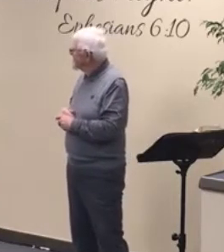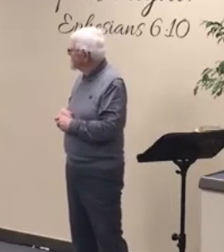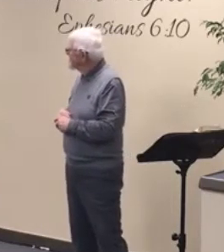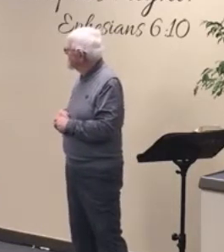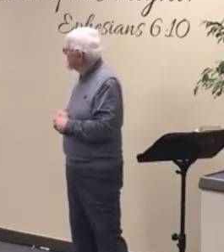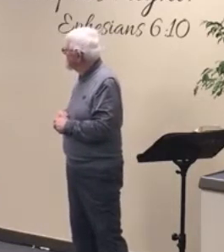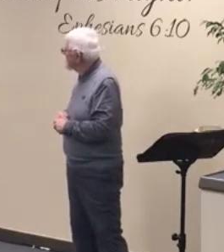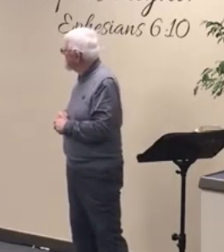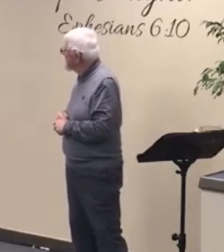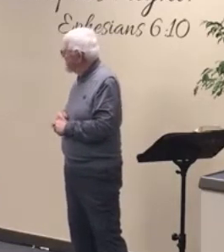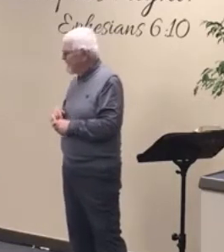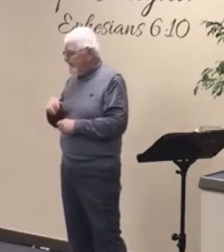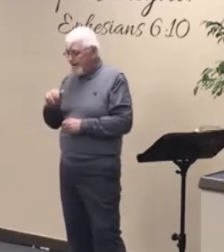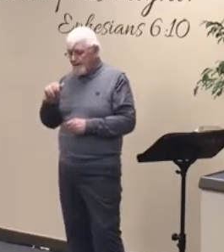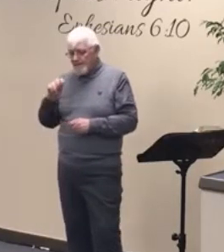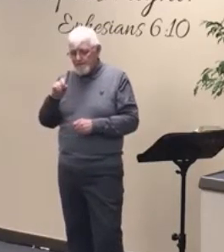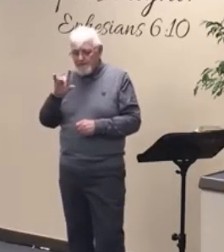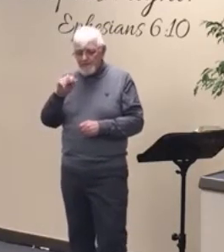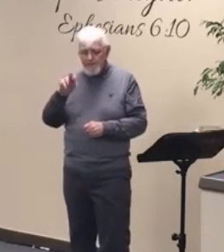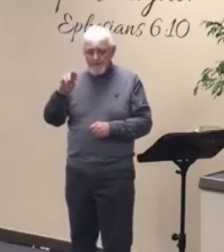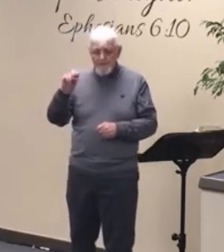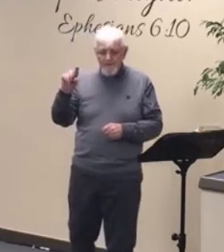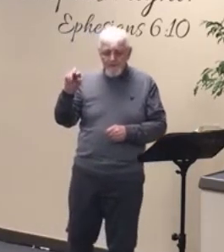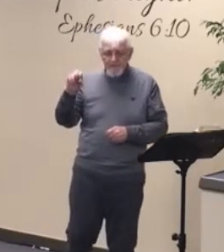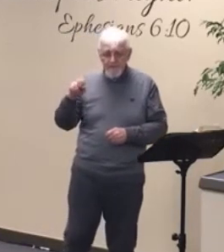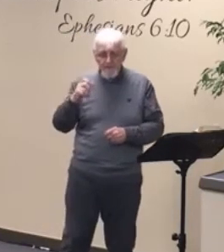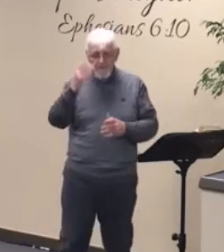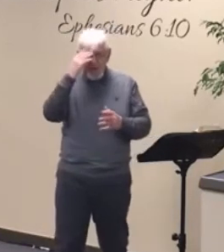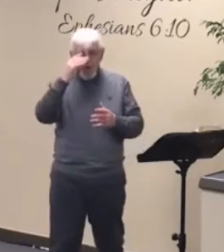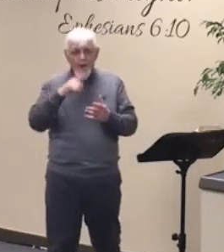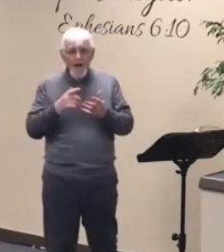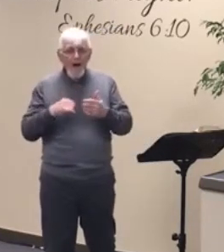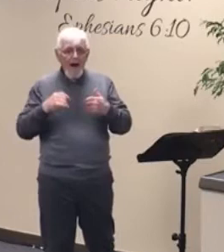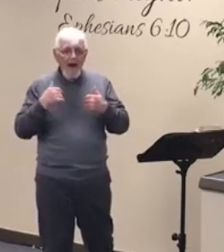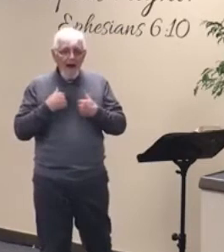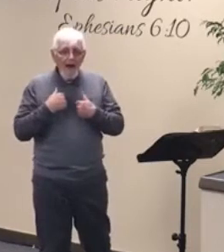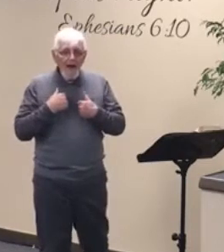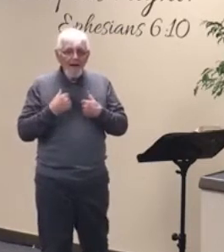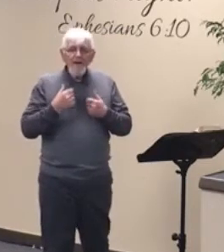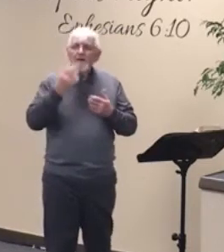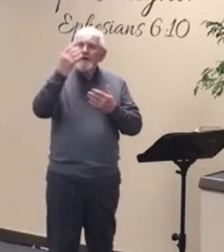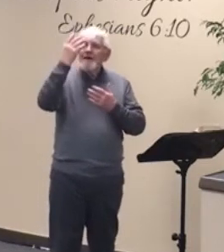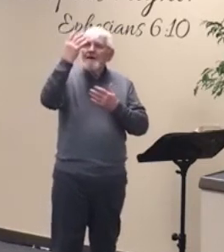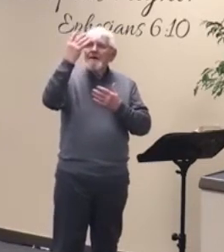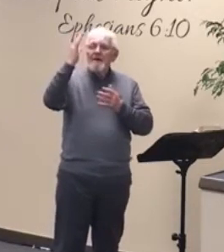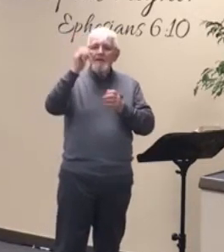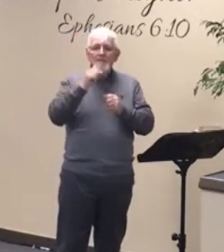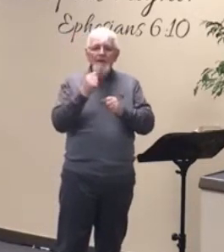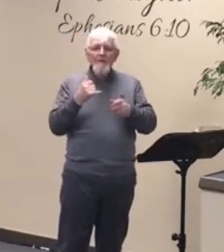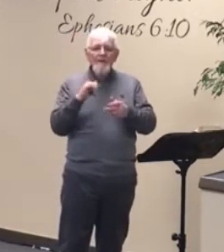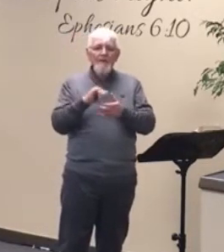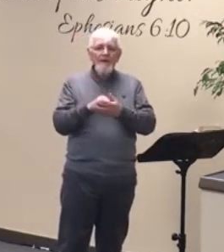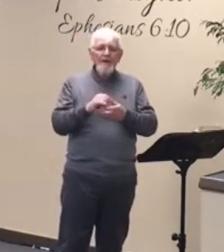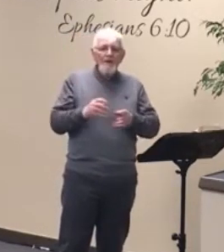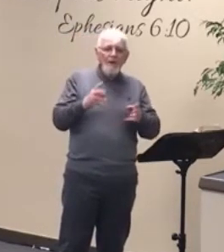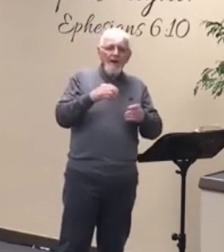Brother Adrian Rogers said, humility is knowing what I am, acknowledging that God made me that way, and giving him glory for